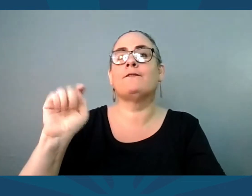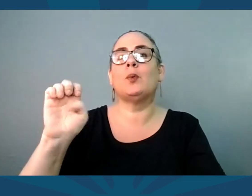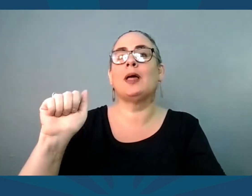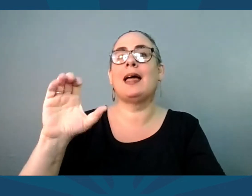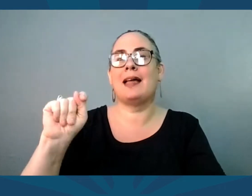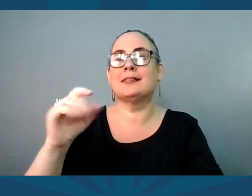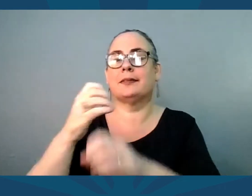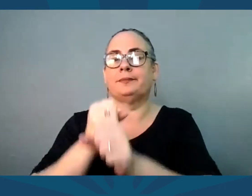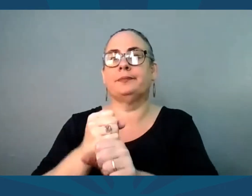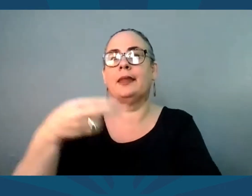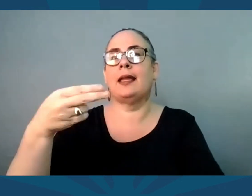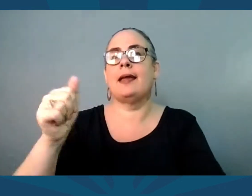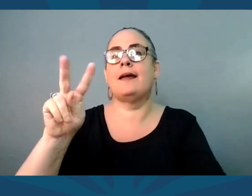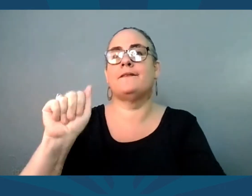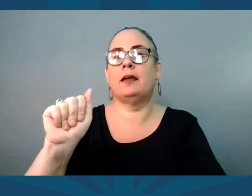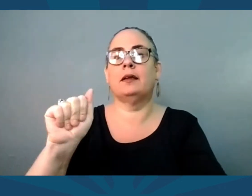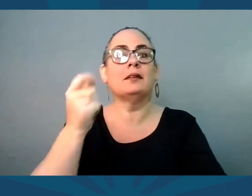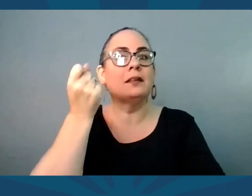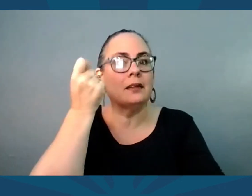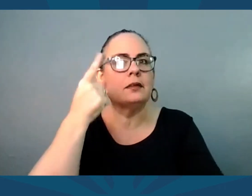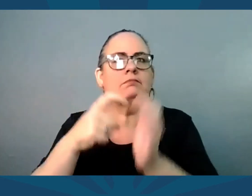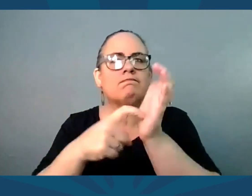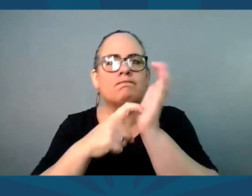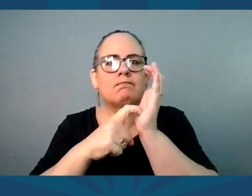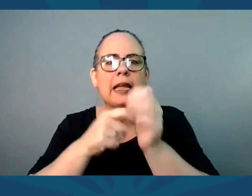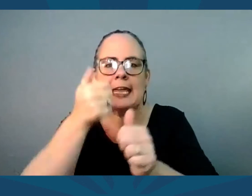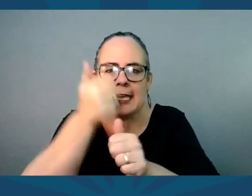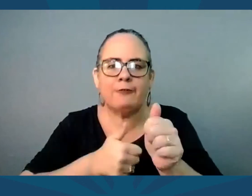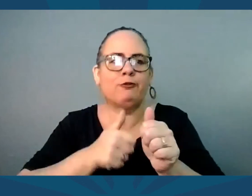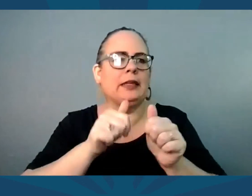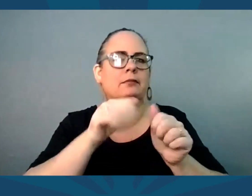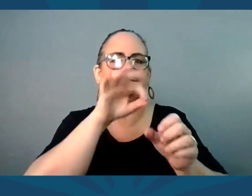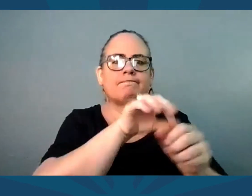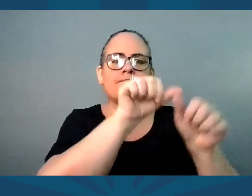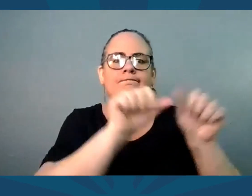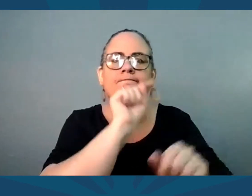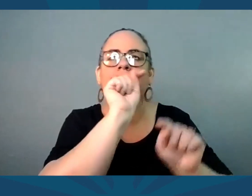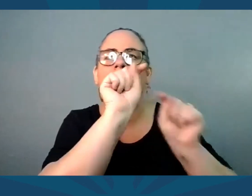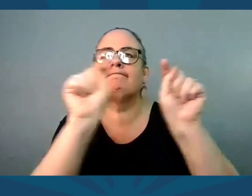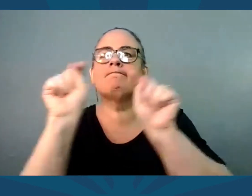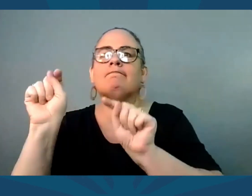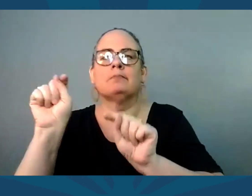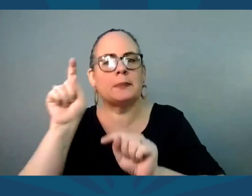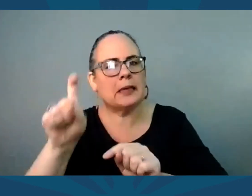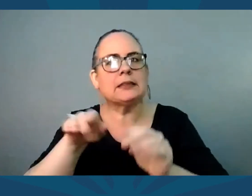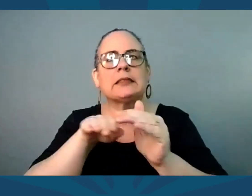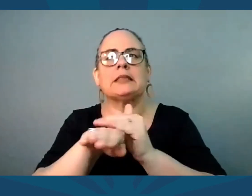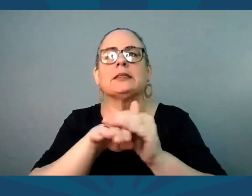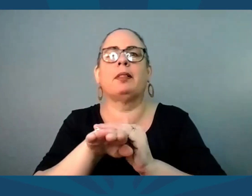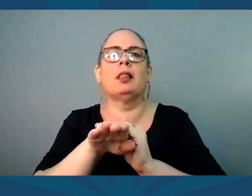The Help America Vote Act, HAVA, requires every polling place to be